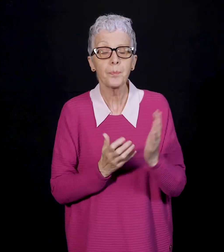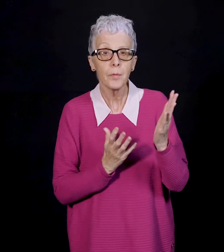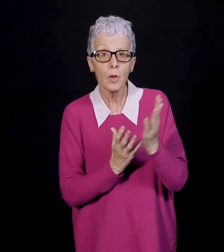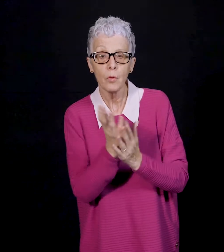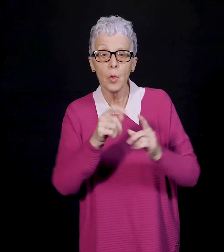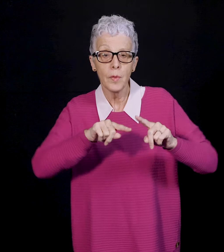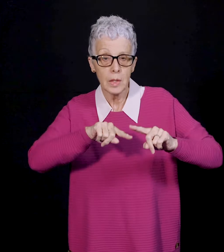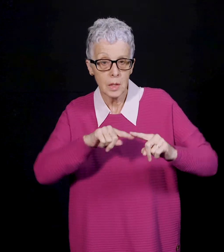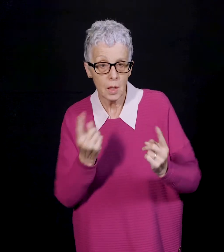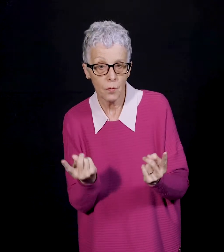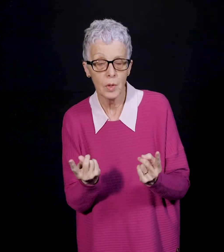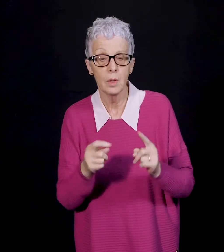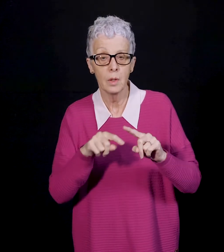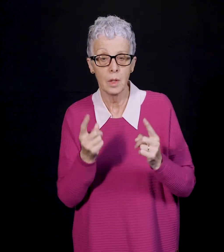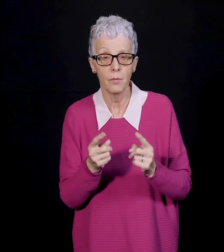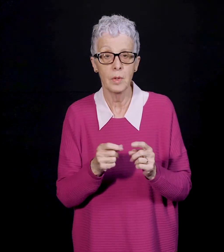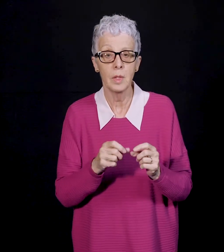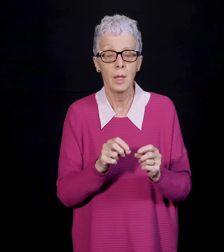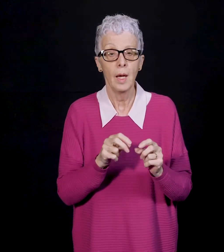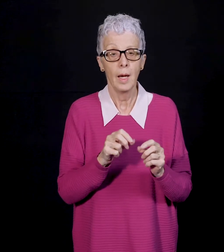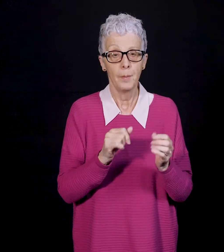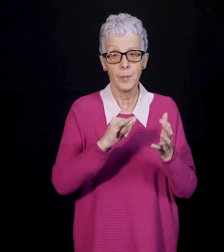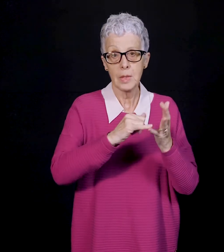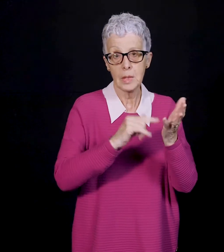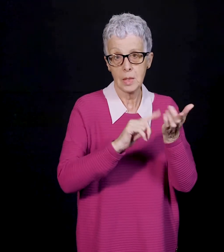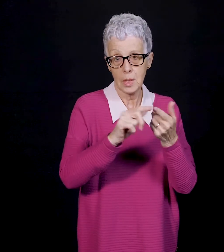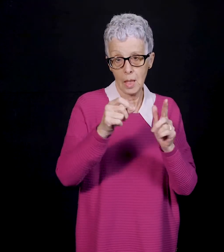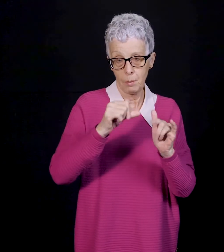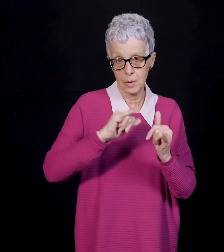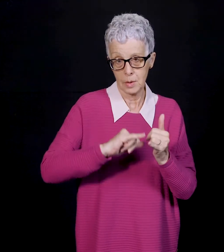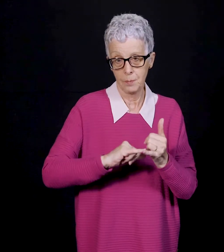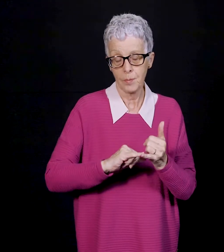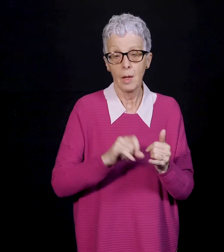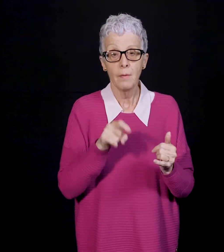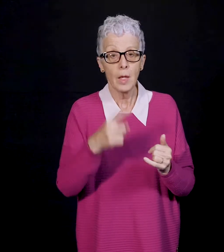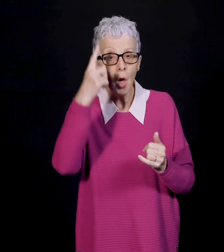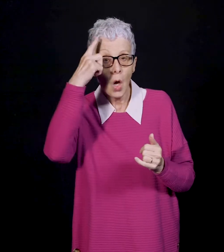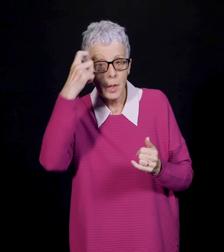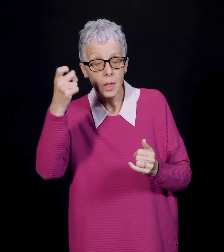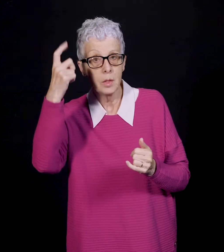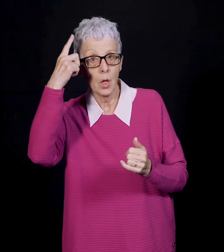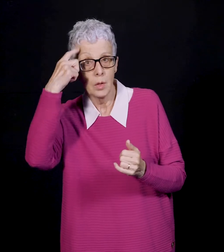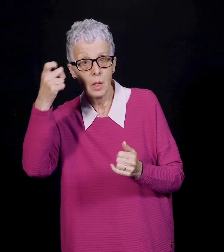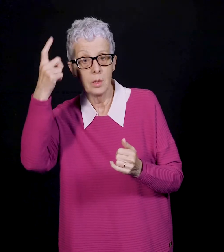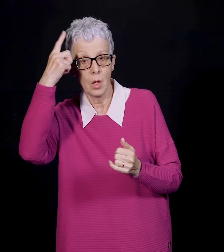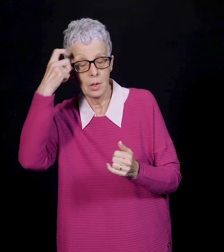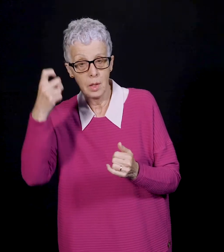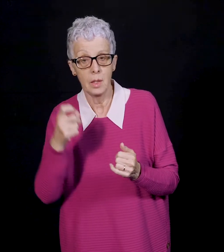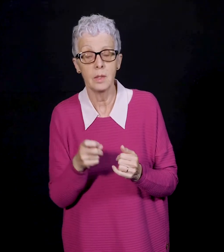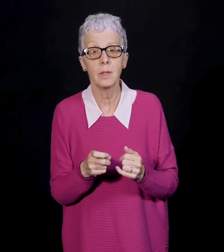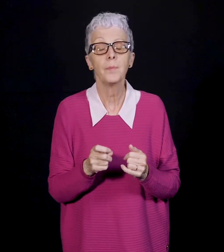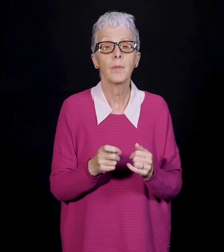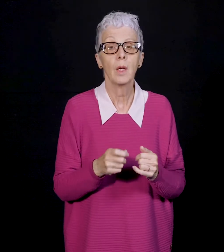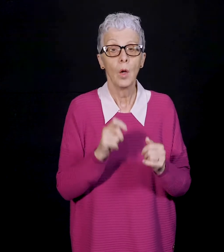then the priesthood and then the purity and on in toward the Day of Atonement. You'll see those ideas bracketed either side. And